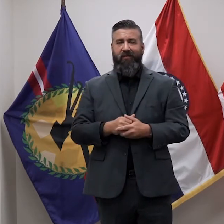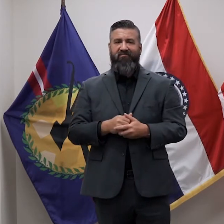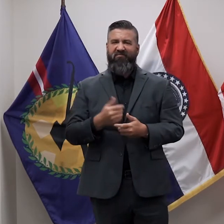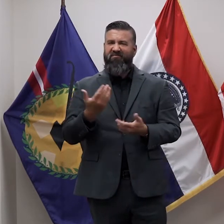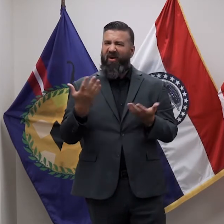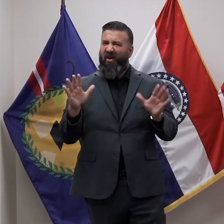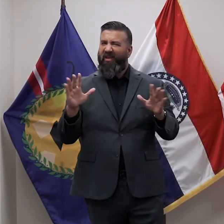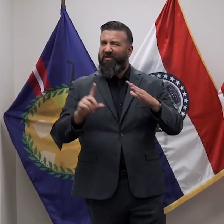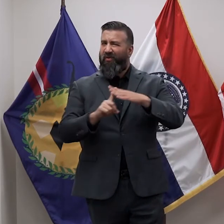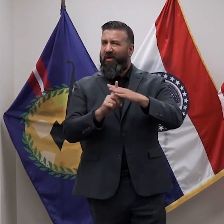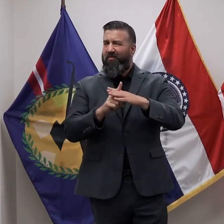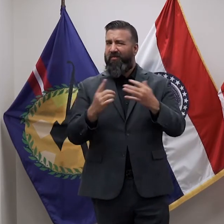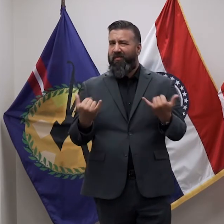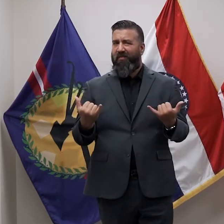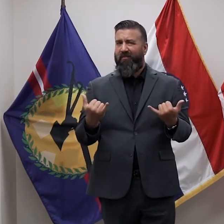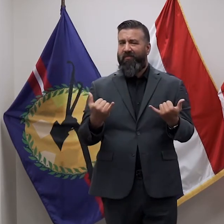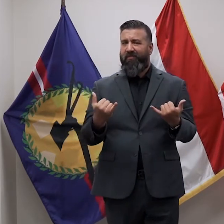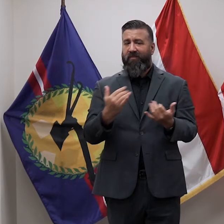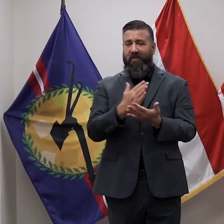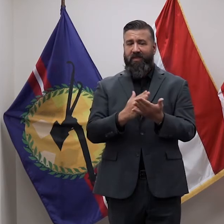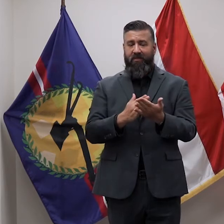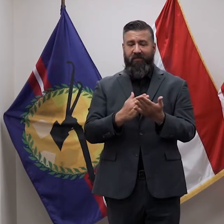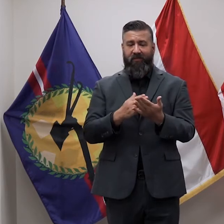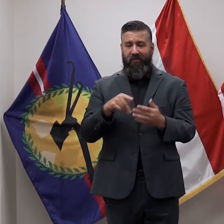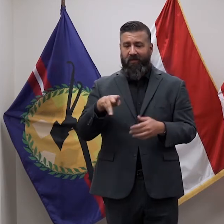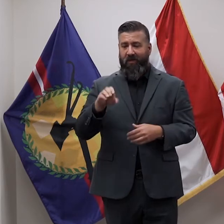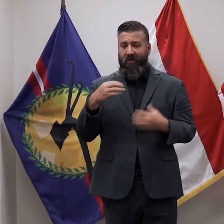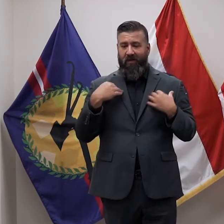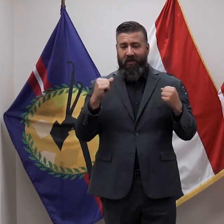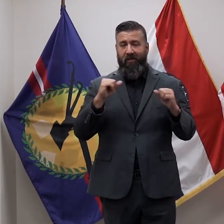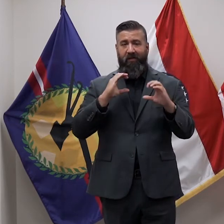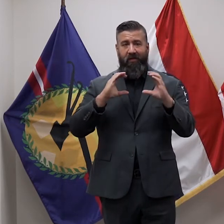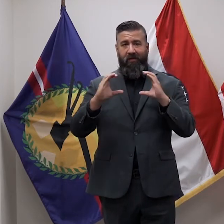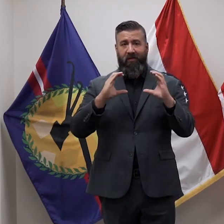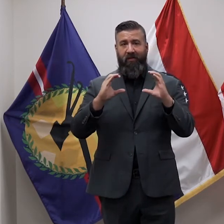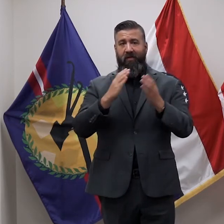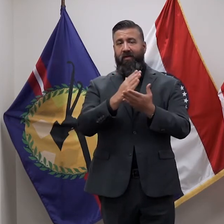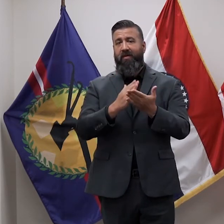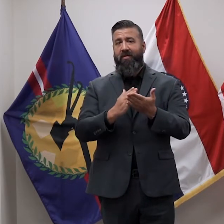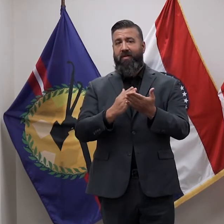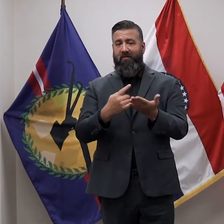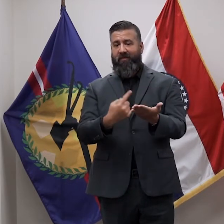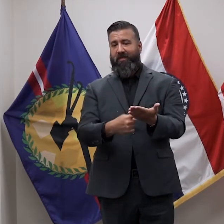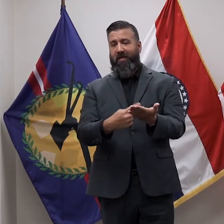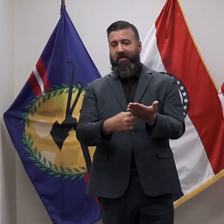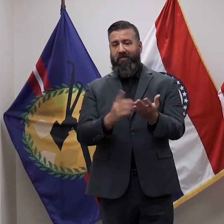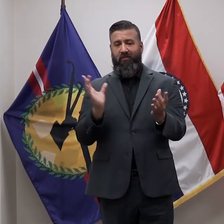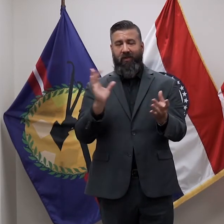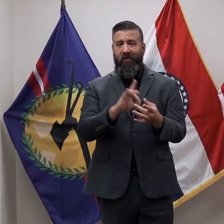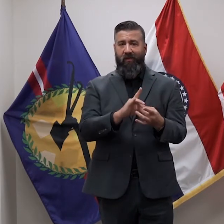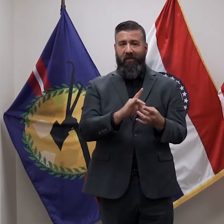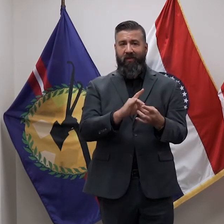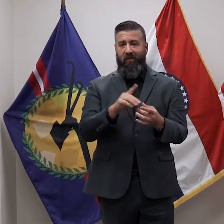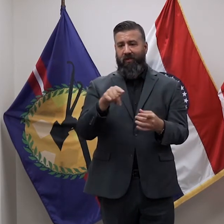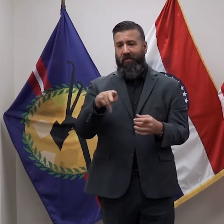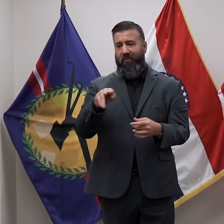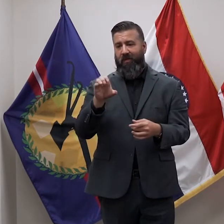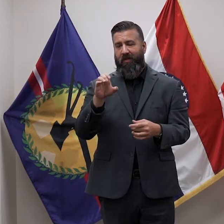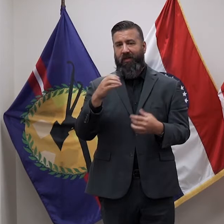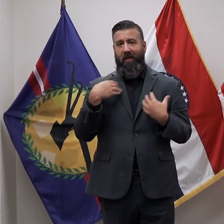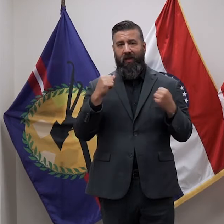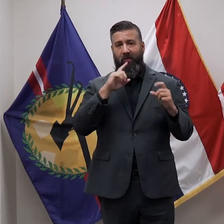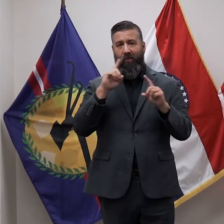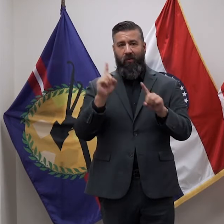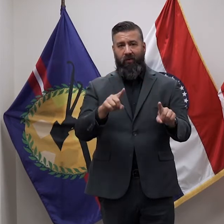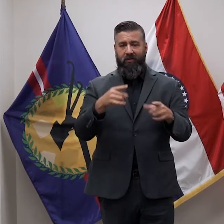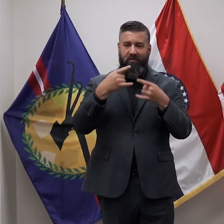very partisan way in some of our public health conversations and some of the discussions around public health orders and protections